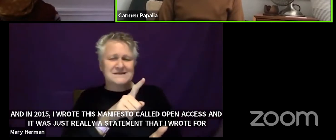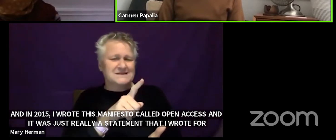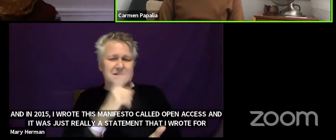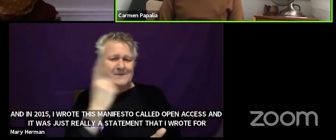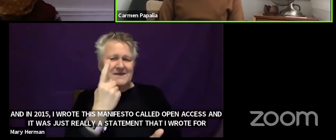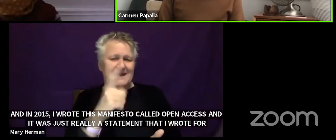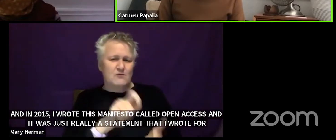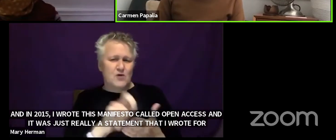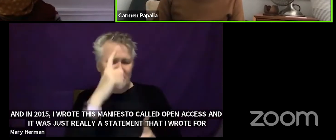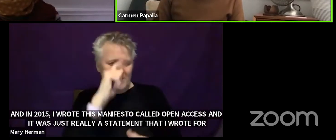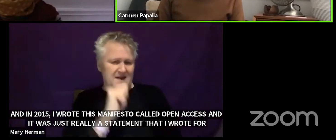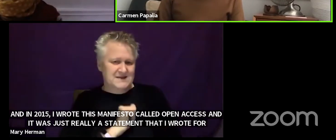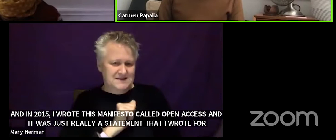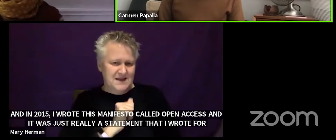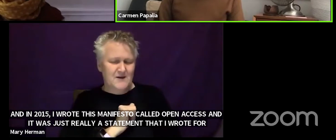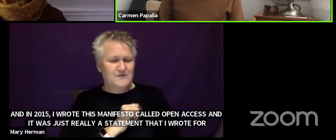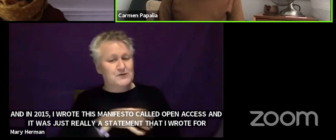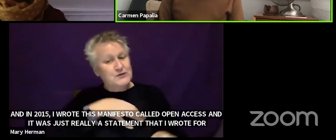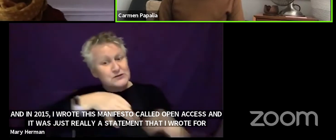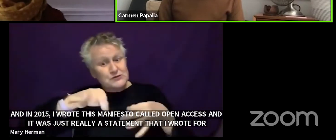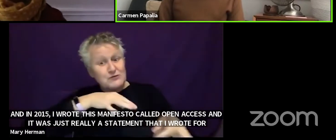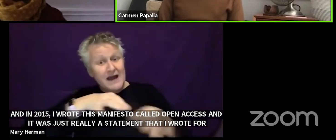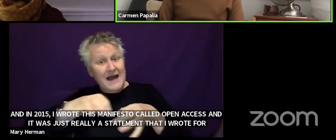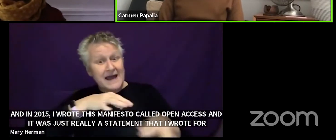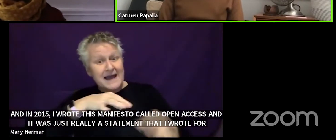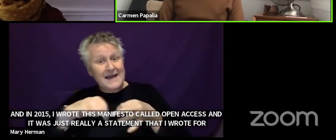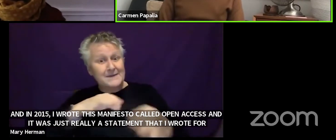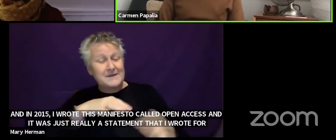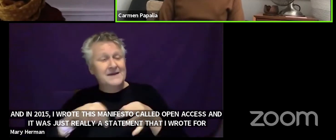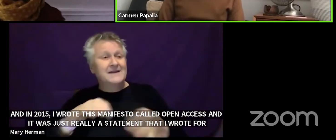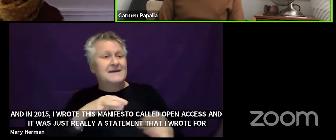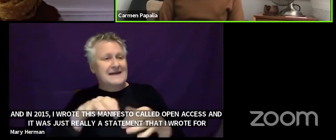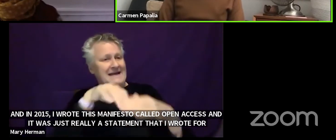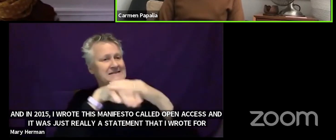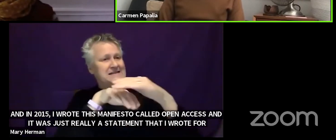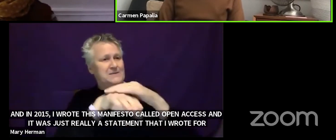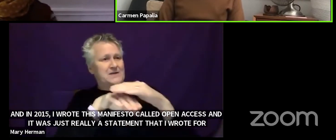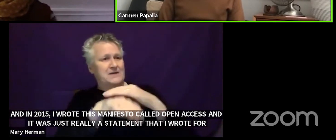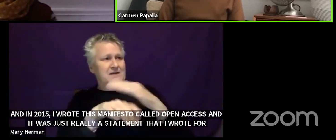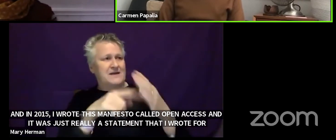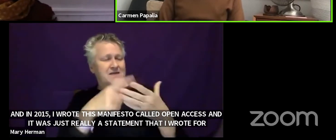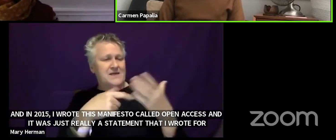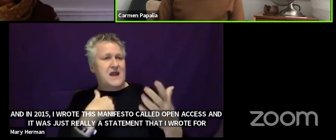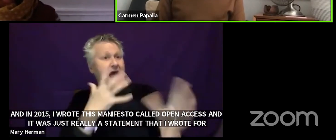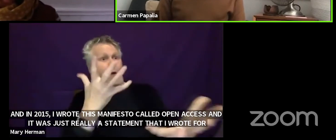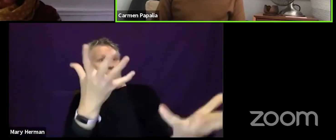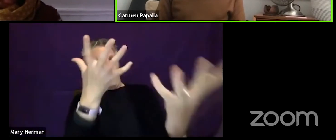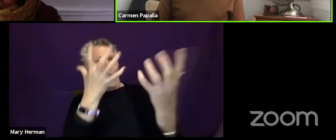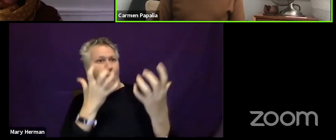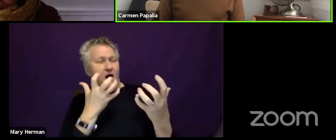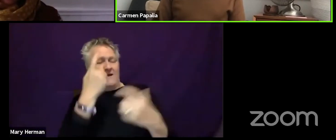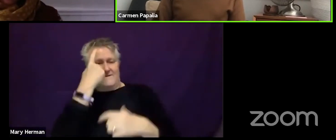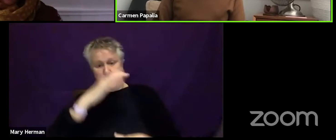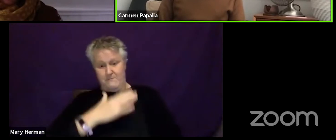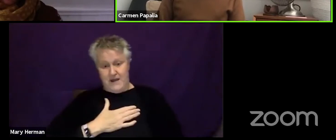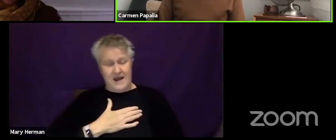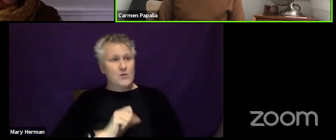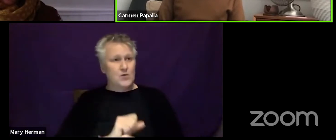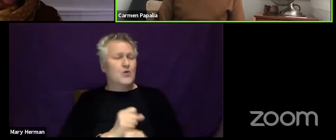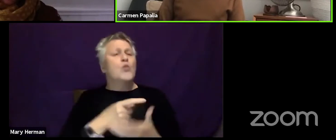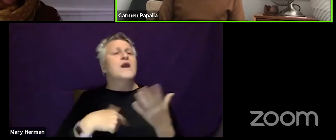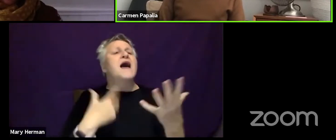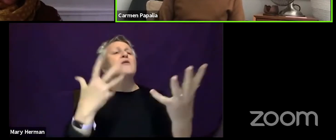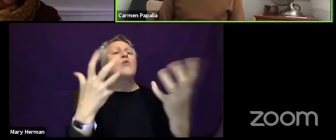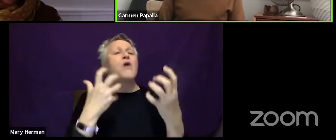that I want to enliven with my work, and what I want accessibility to be.